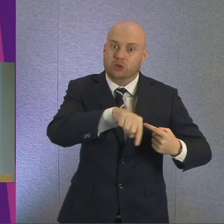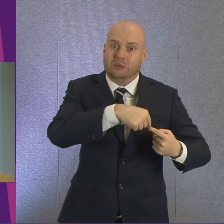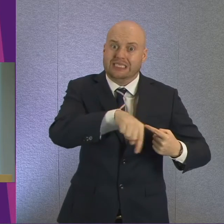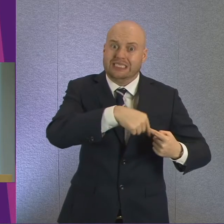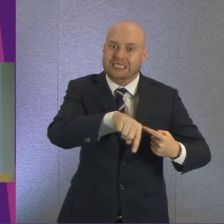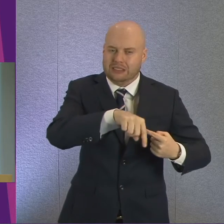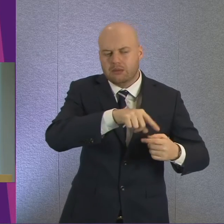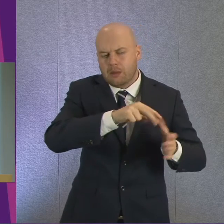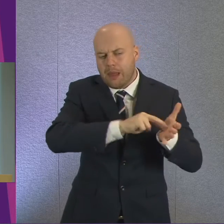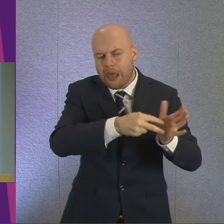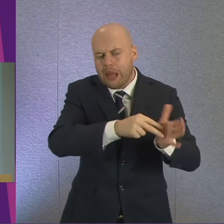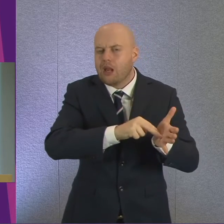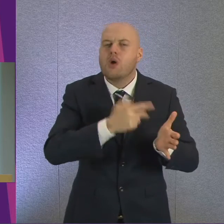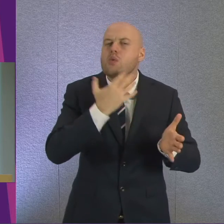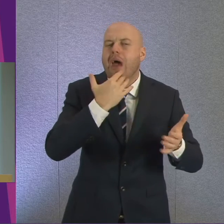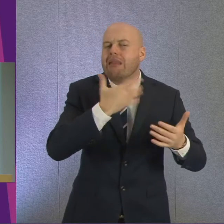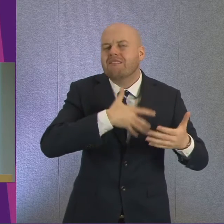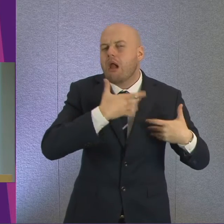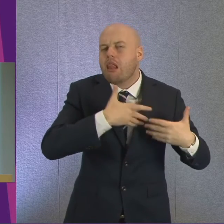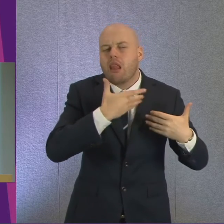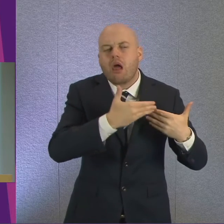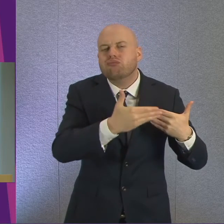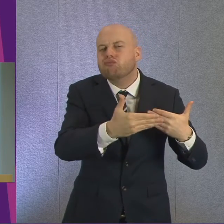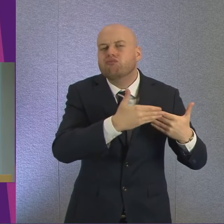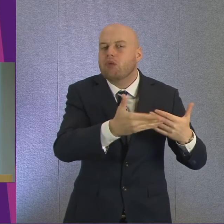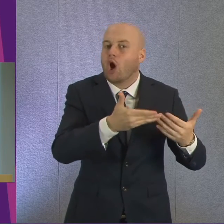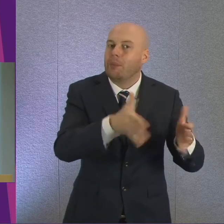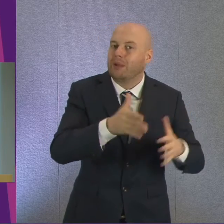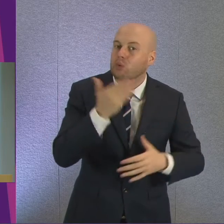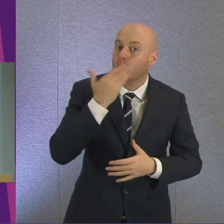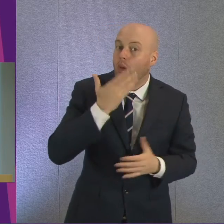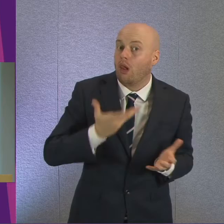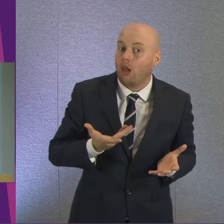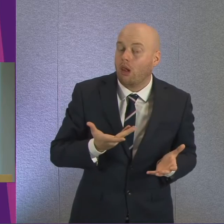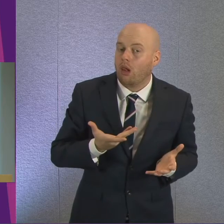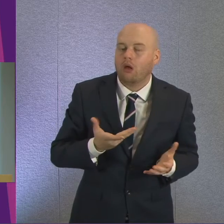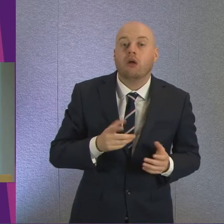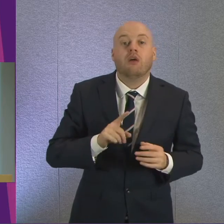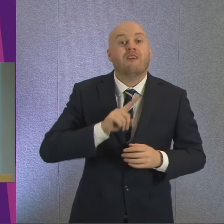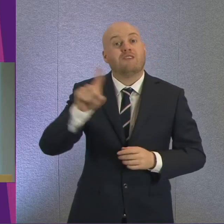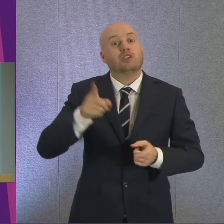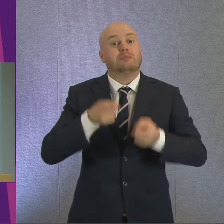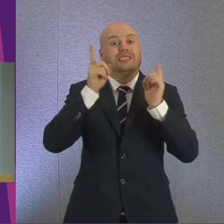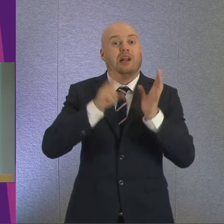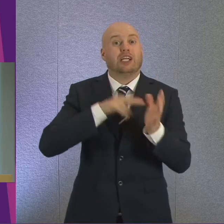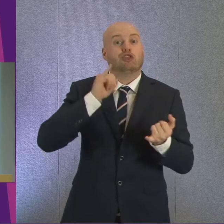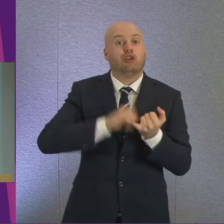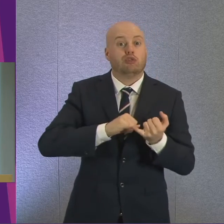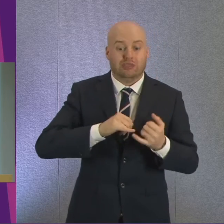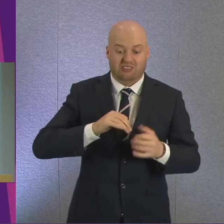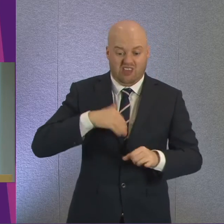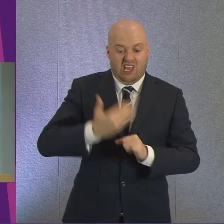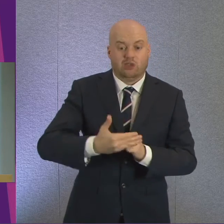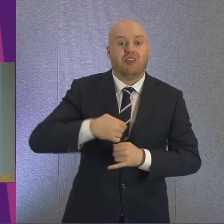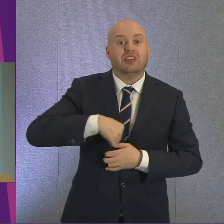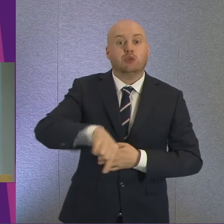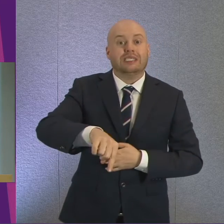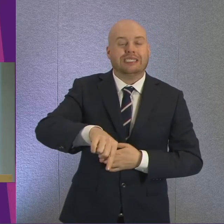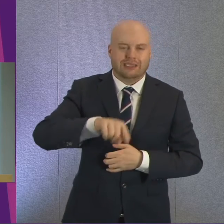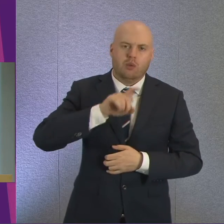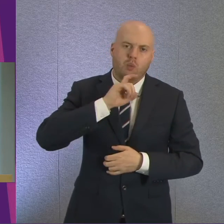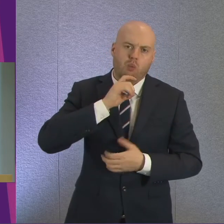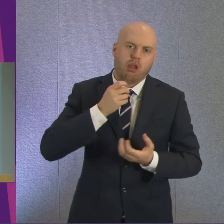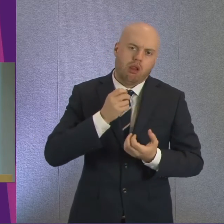reopen schools. And the First Minister will set out by the end of this week a plan for the country in terms